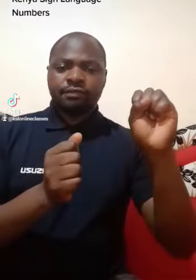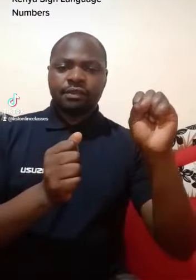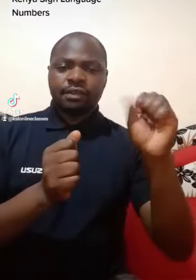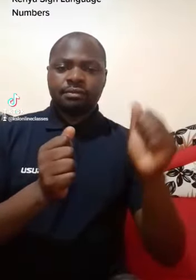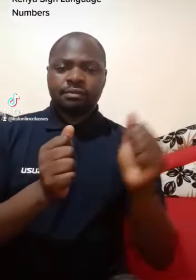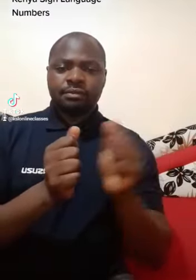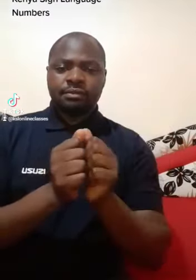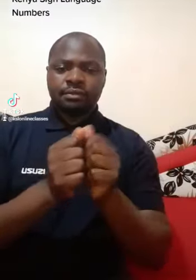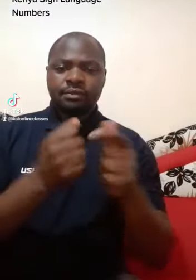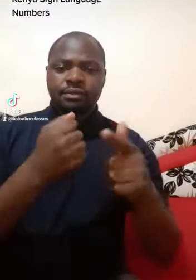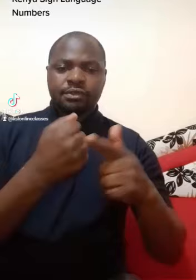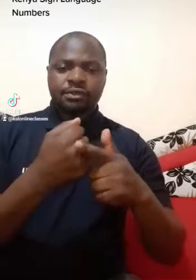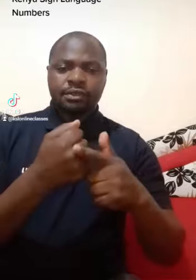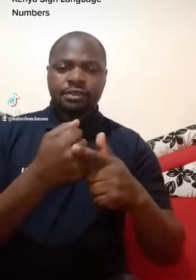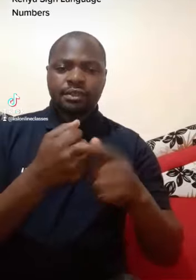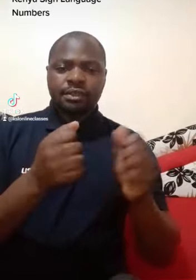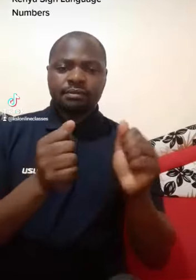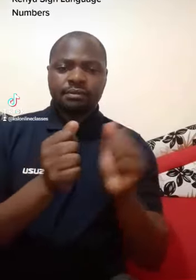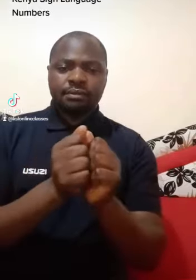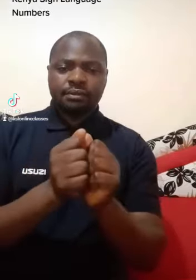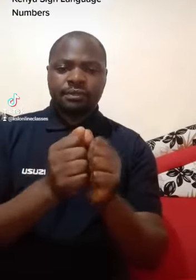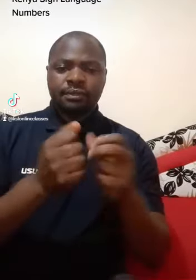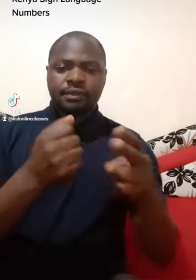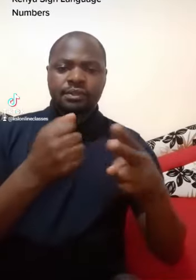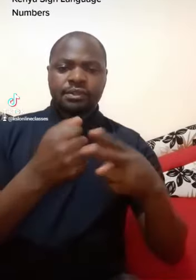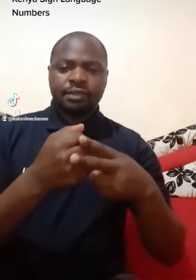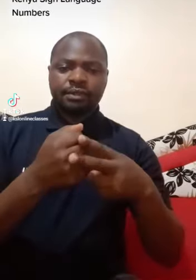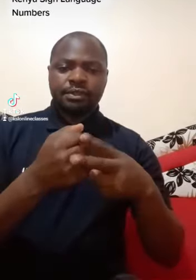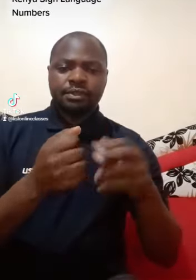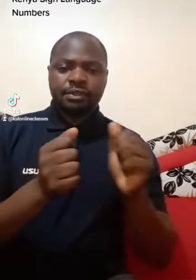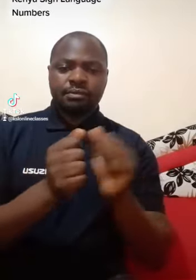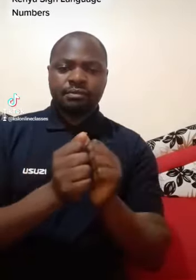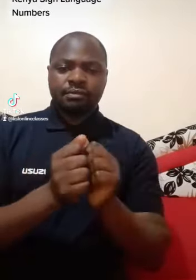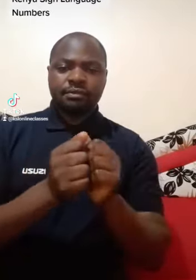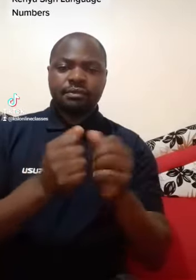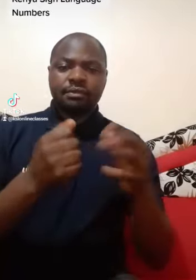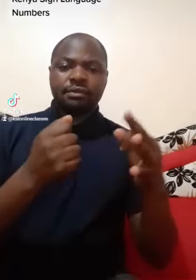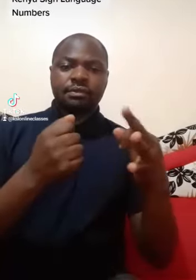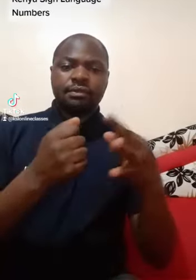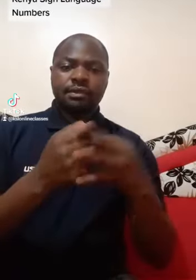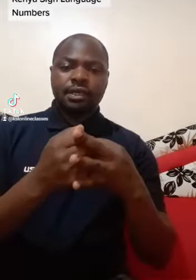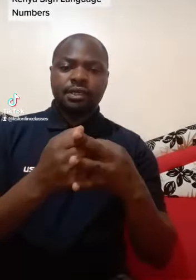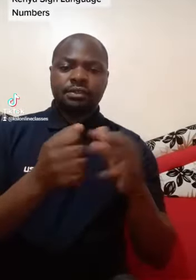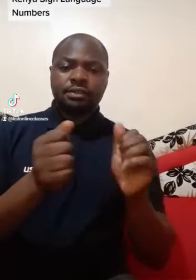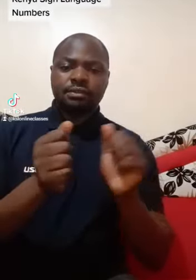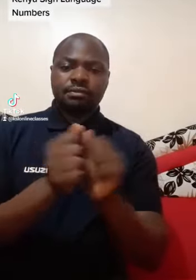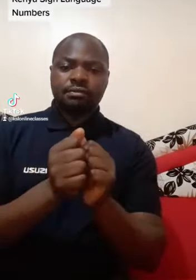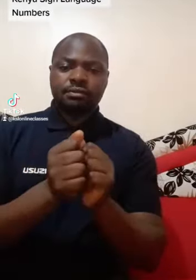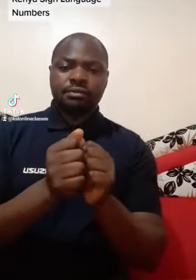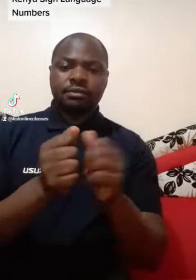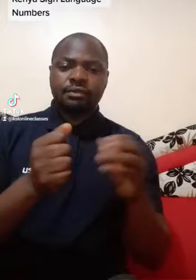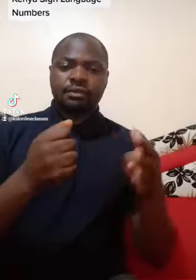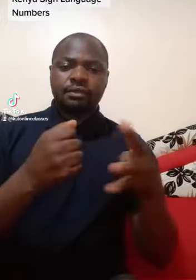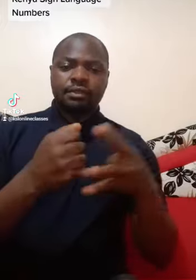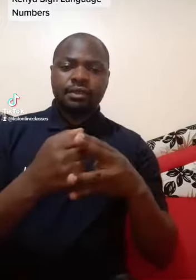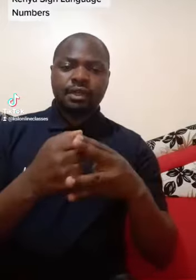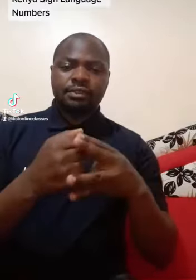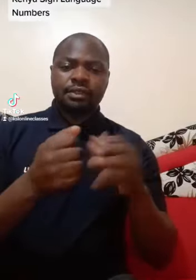15, 16, 17, 18, 19,